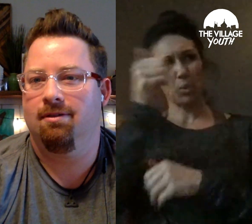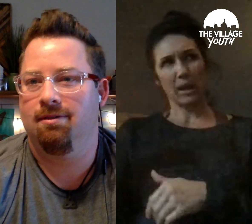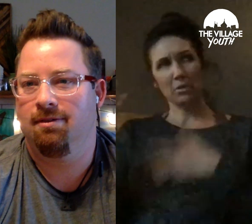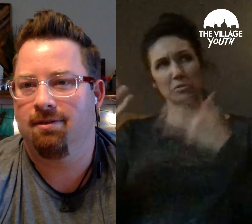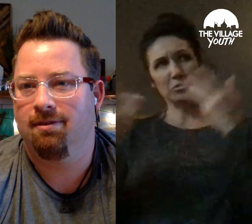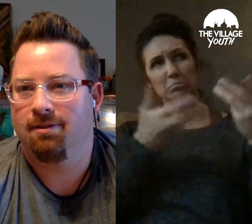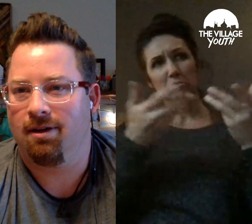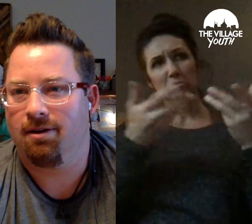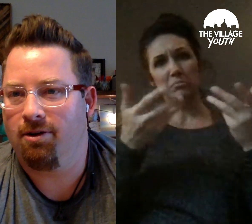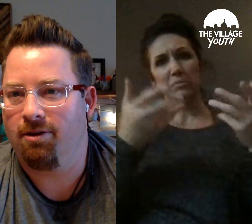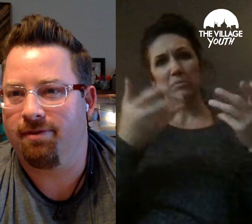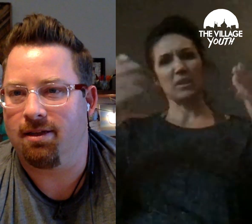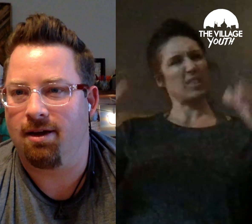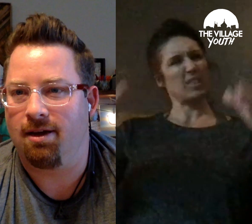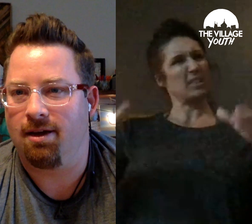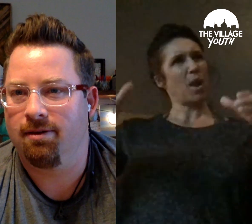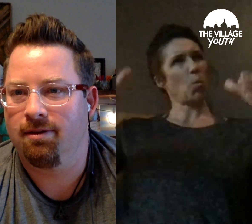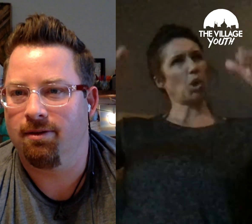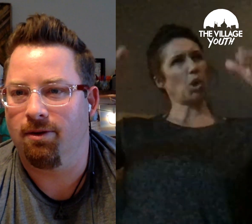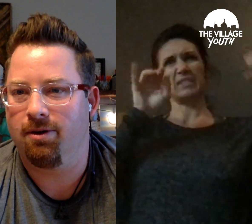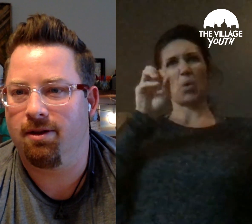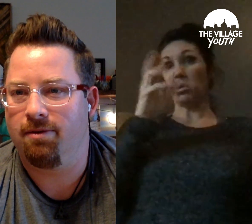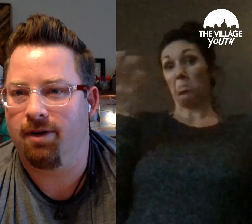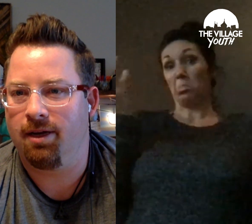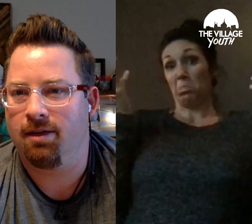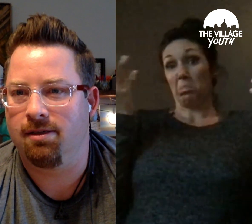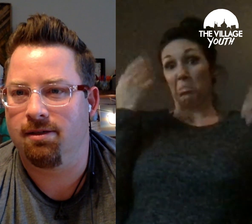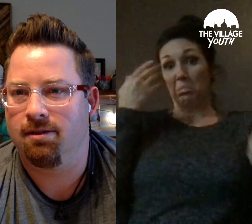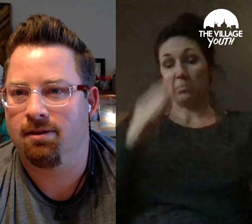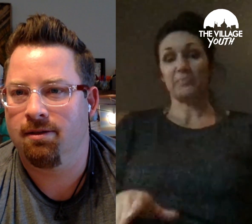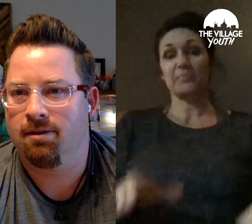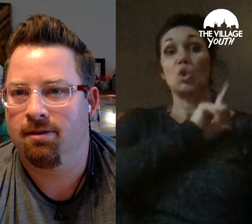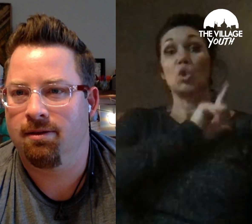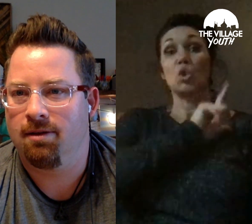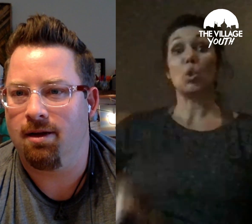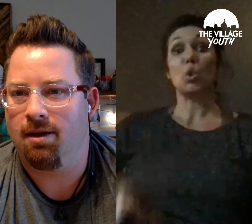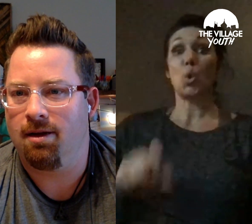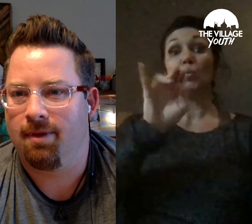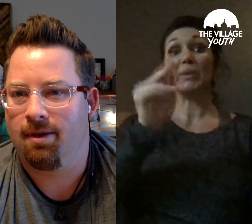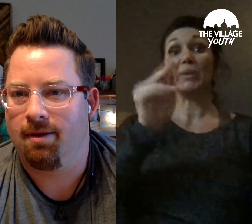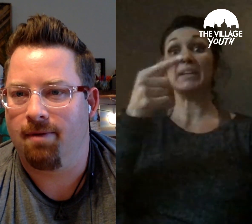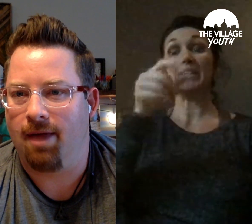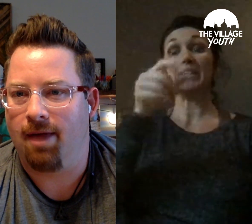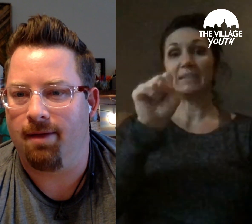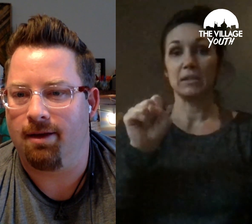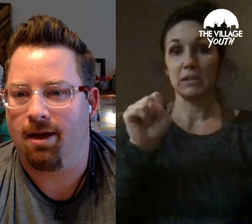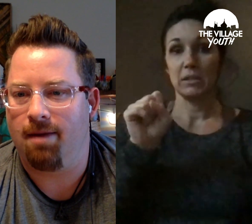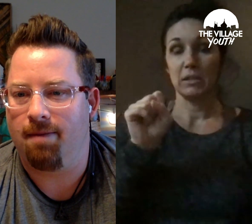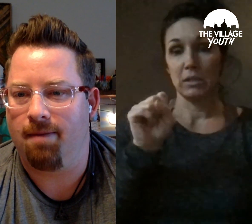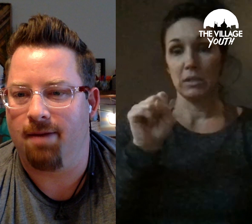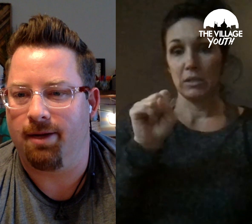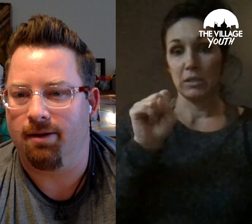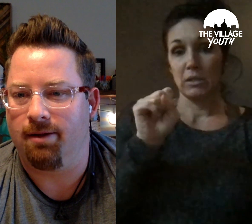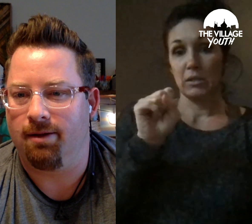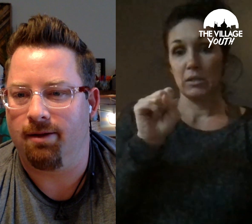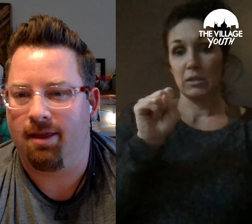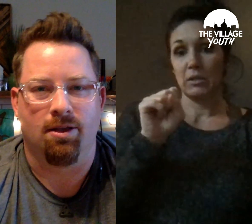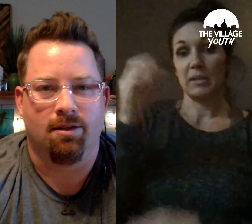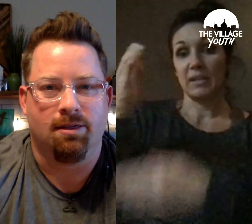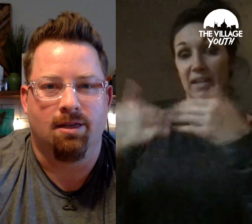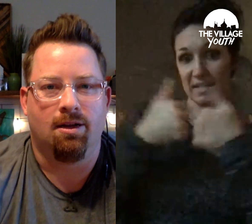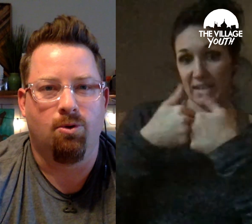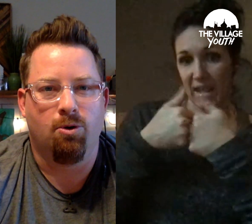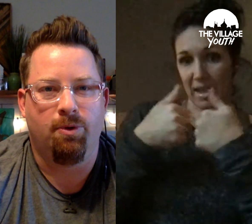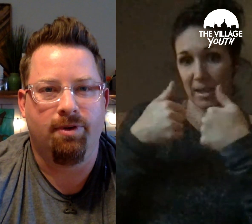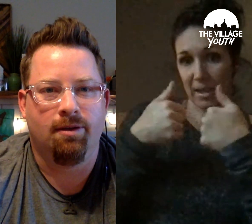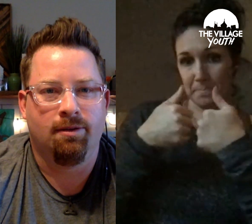Tower. I don't know if I've said Tower. Lord of the Rings. Endgame. Endgame. Annabelle. I think that's